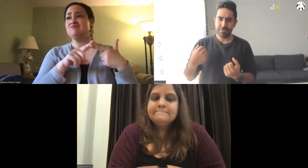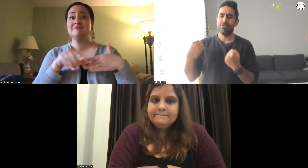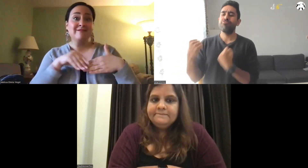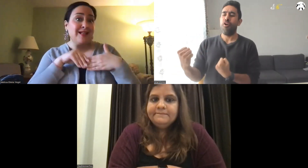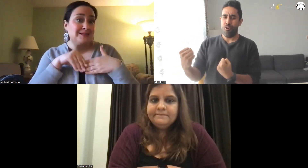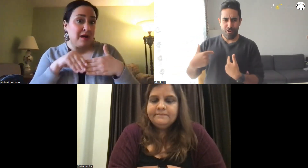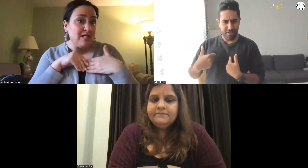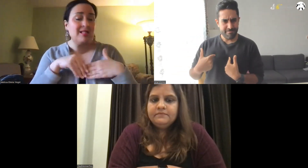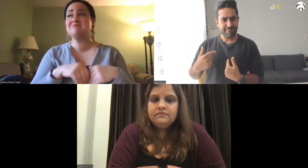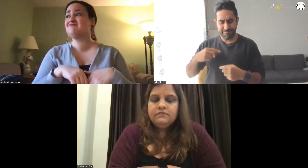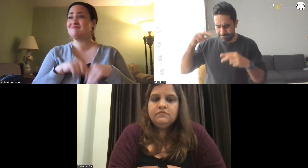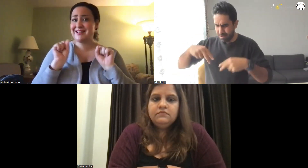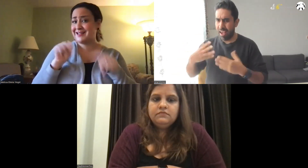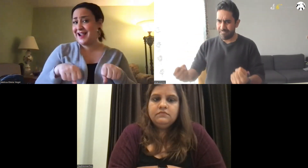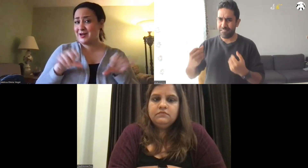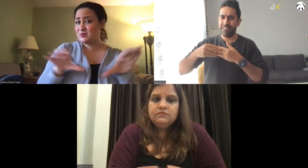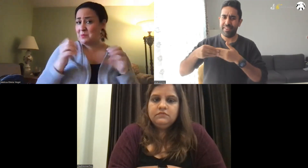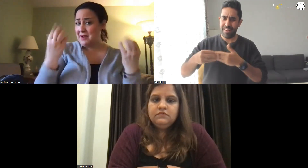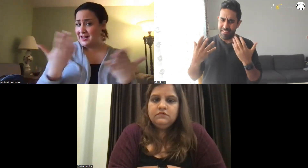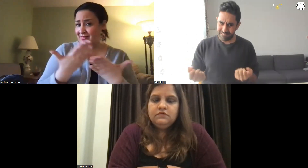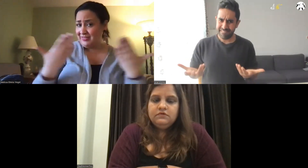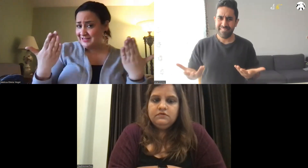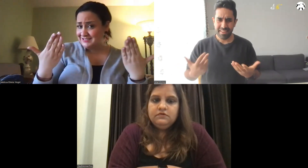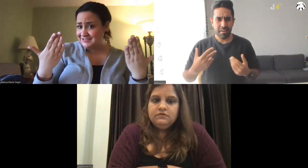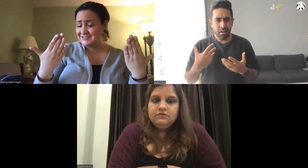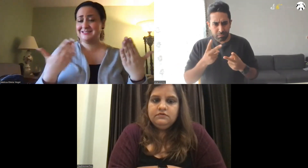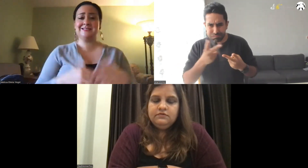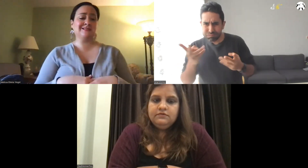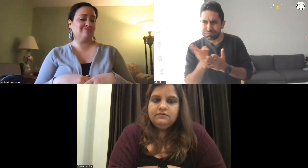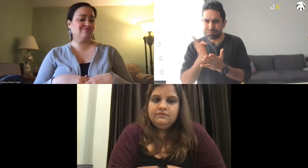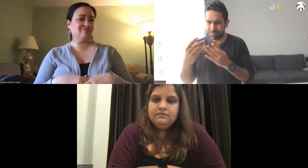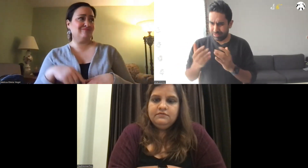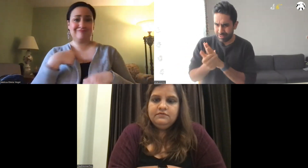body. I'm strong. I'm flexible. I can do whatever I want.